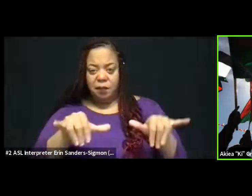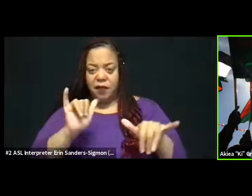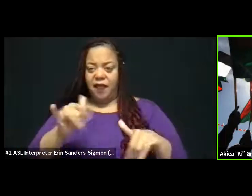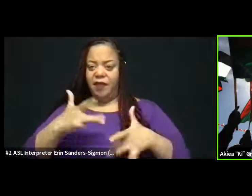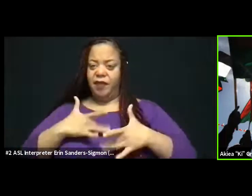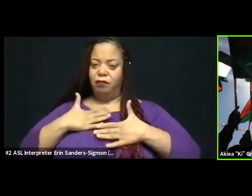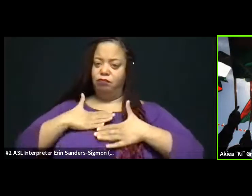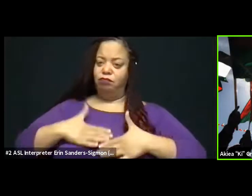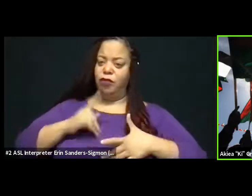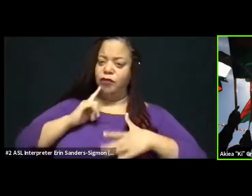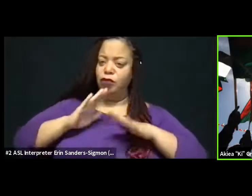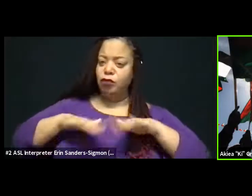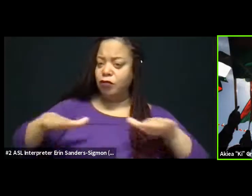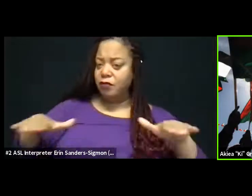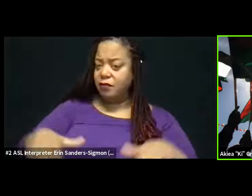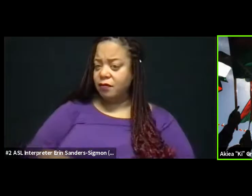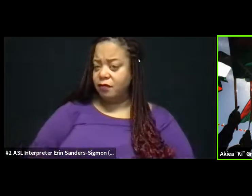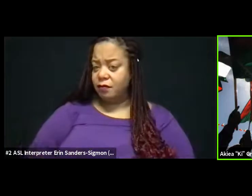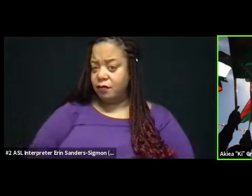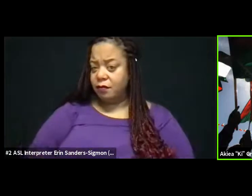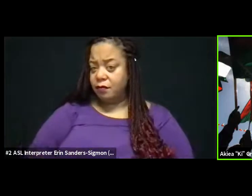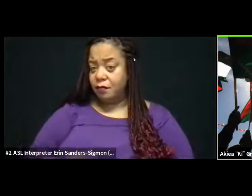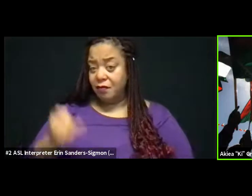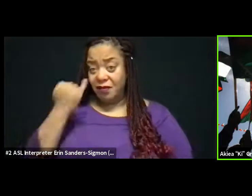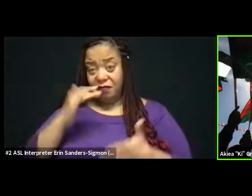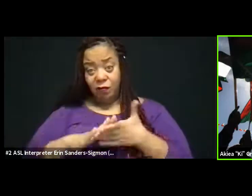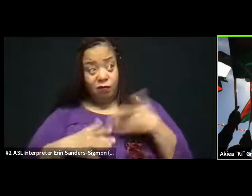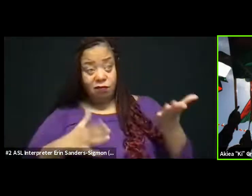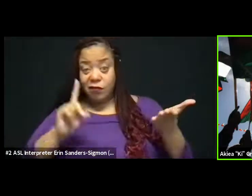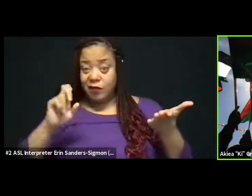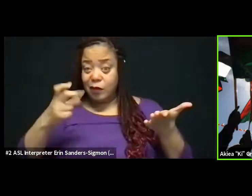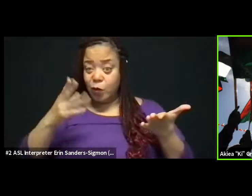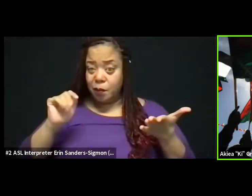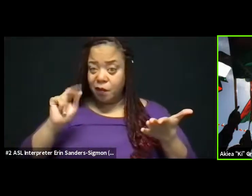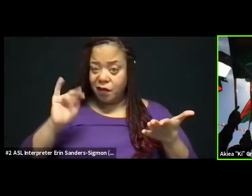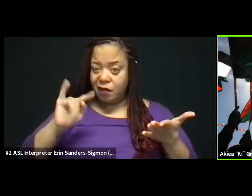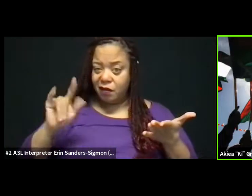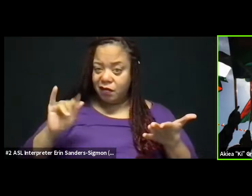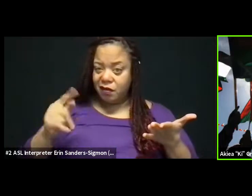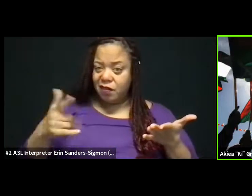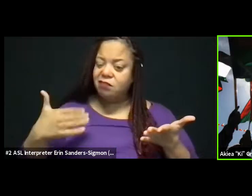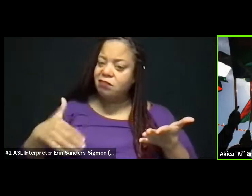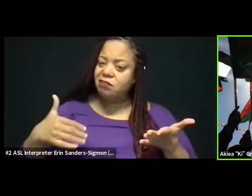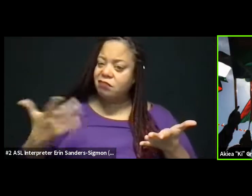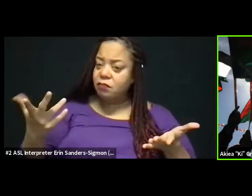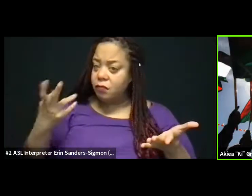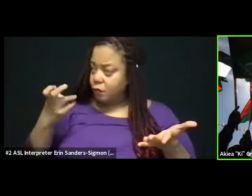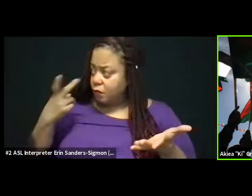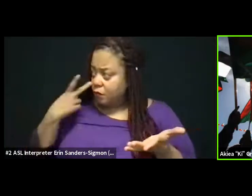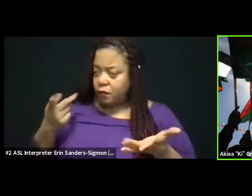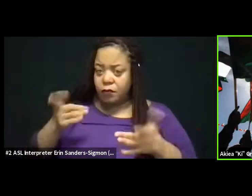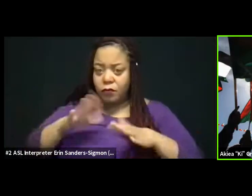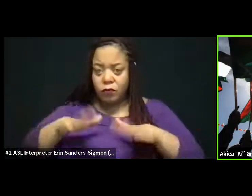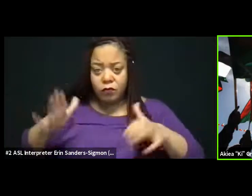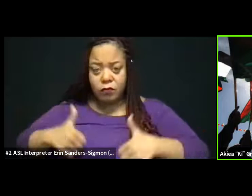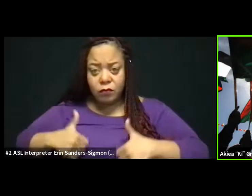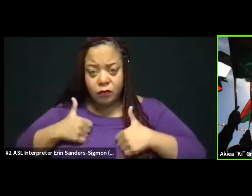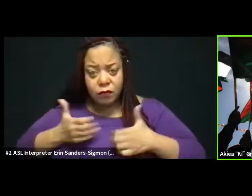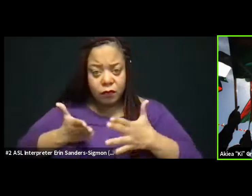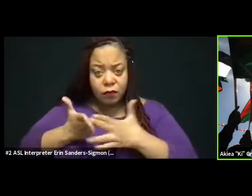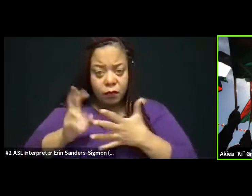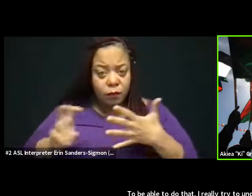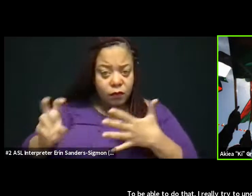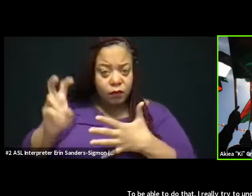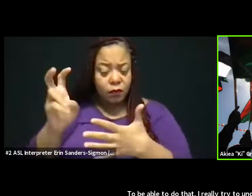If I see that so many of my kids are trying to simply survive in schools, then I want to create space